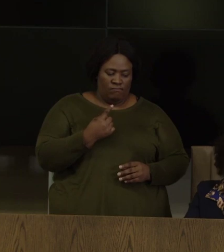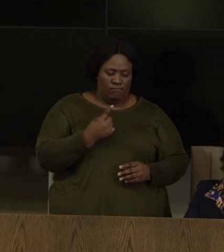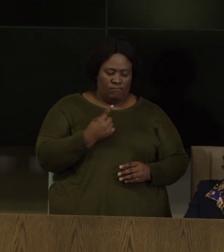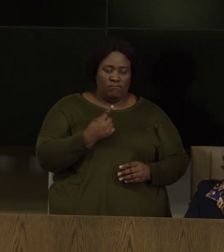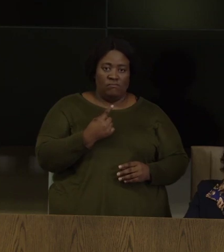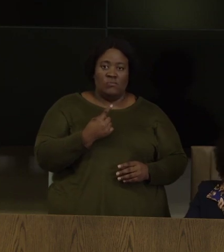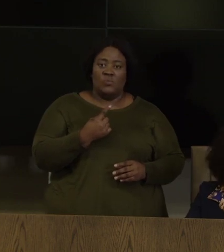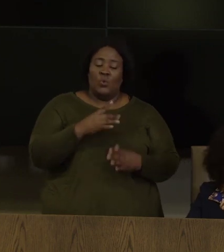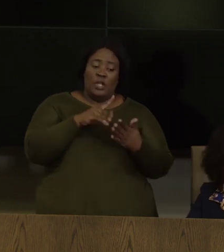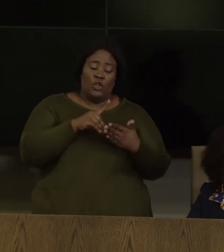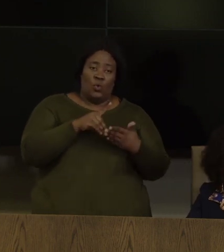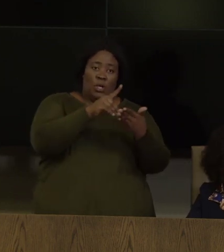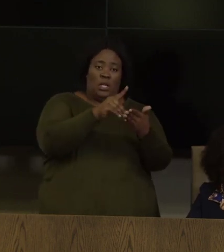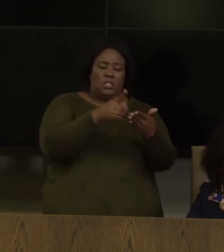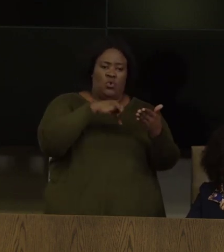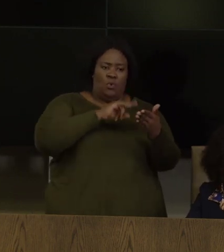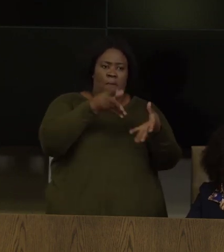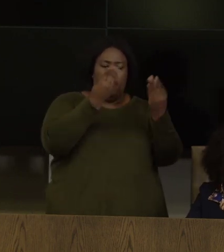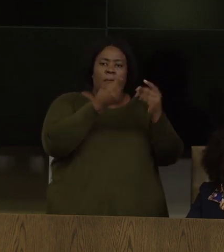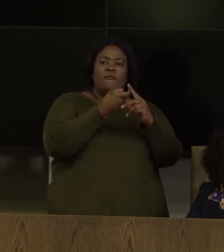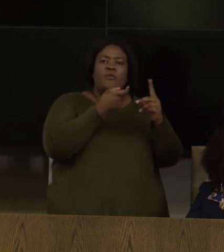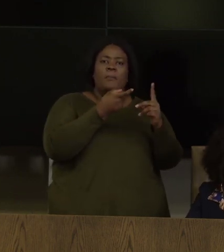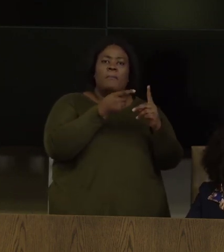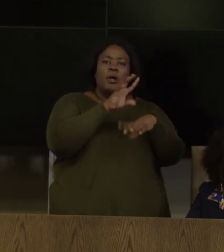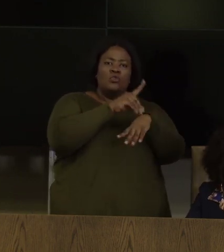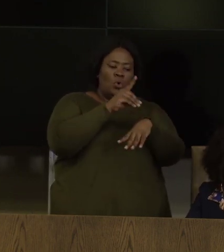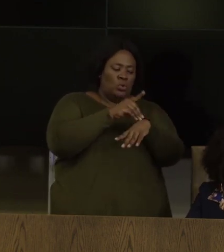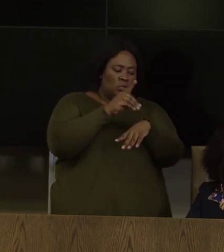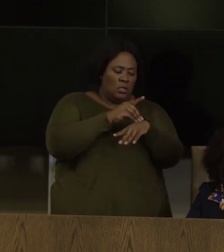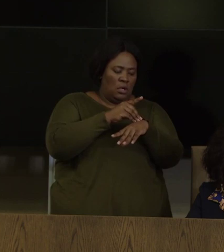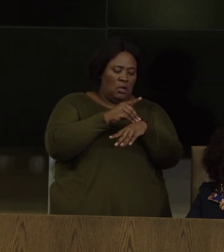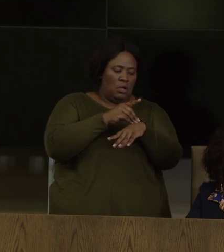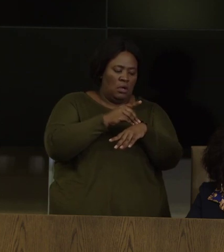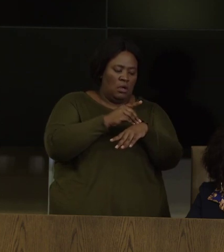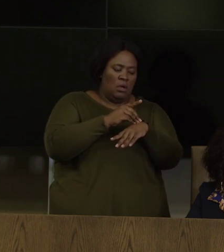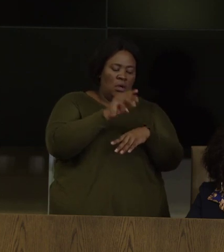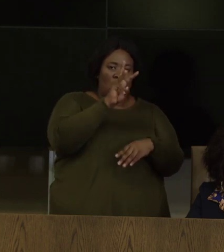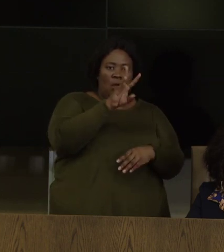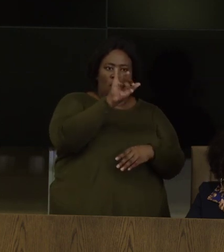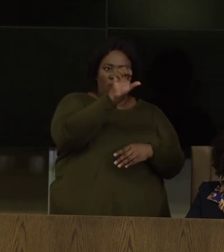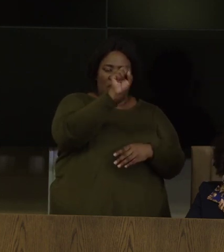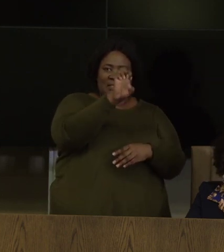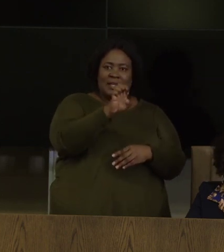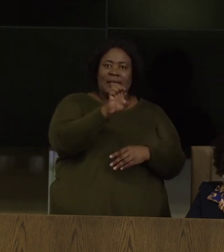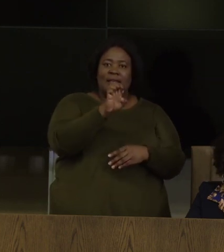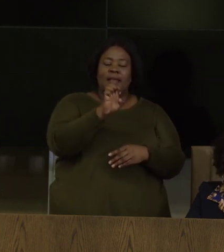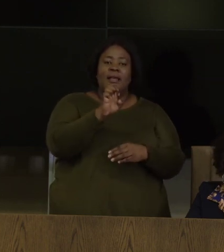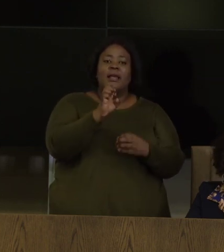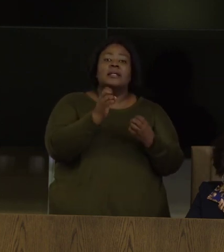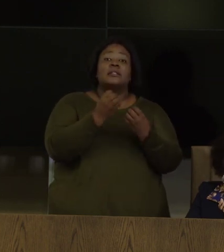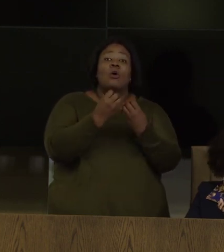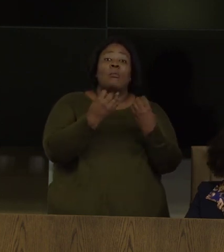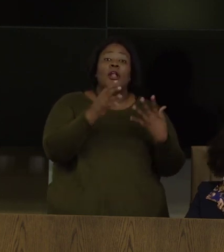donation and contribution we got from Dr. Christovise. It's 40,000 liters of water, of